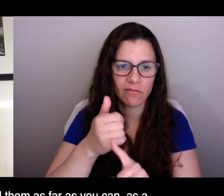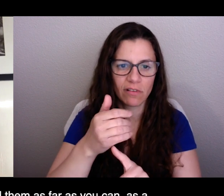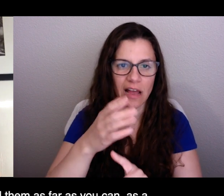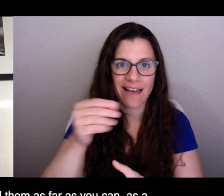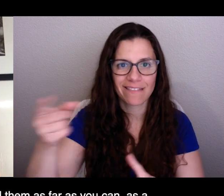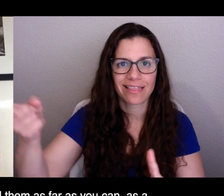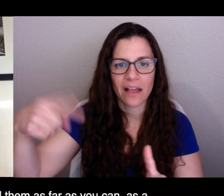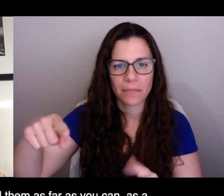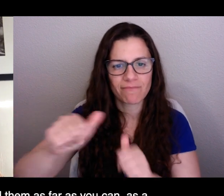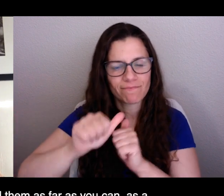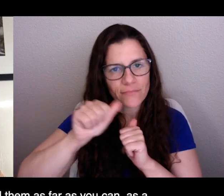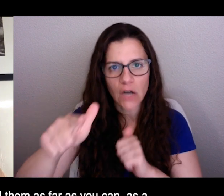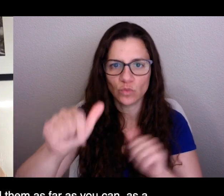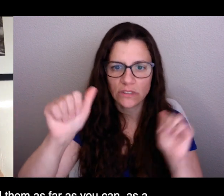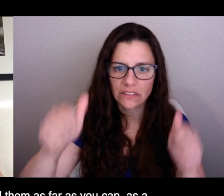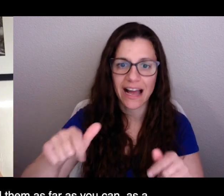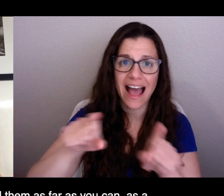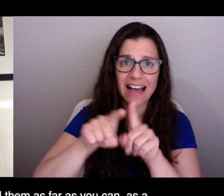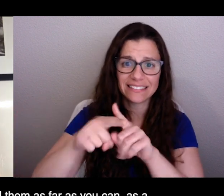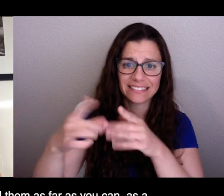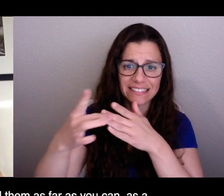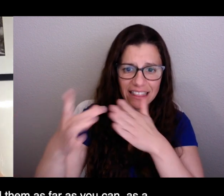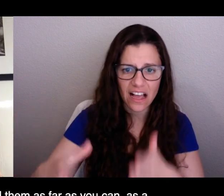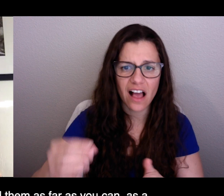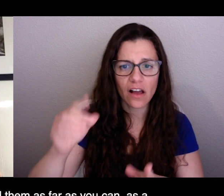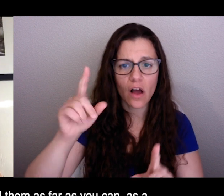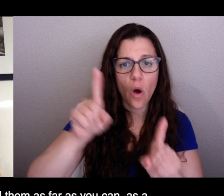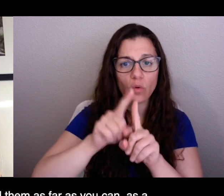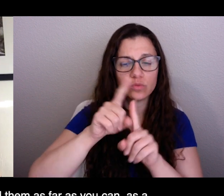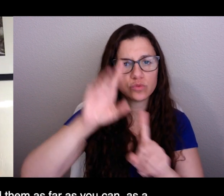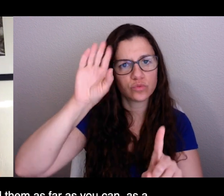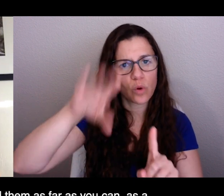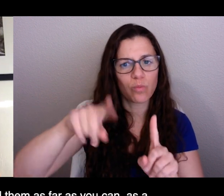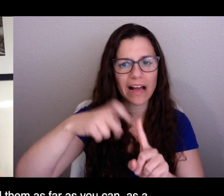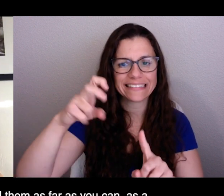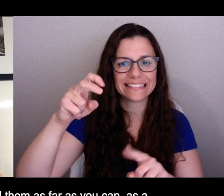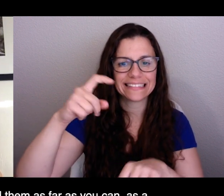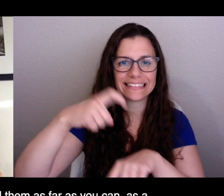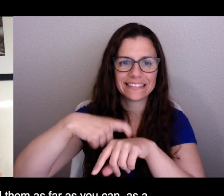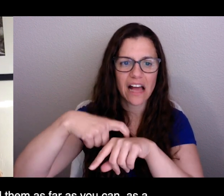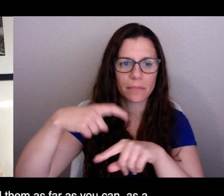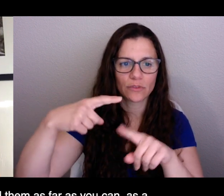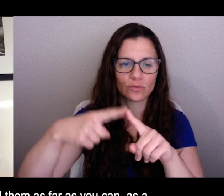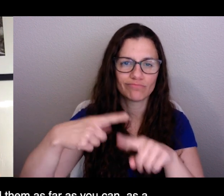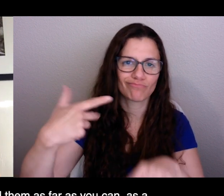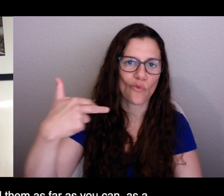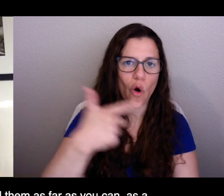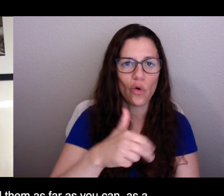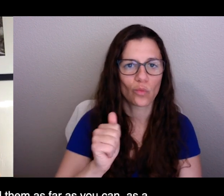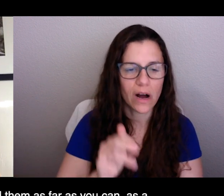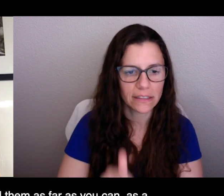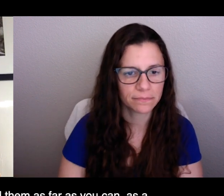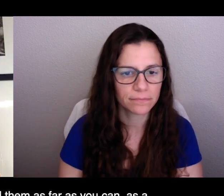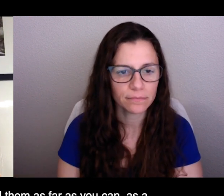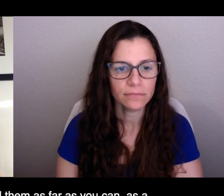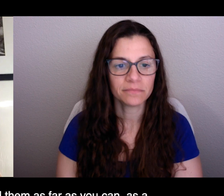to push yourself and them as far as you can as a leader, and also know when